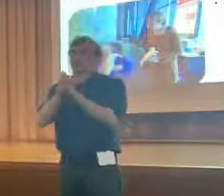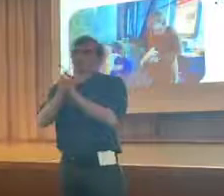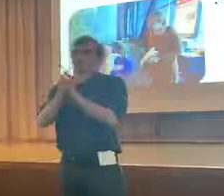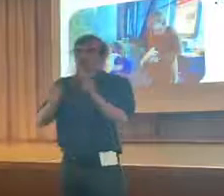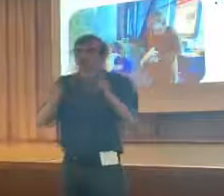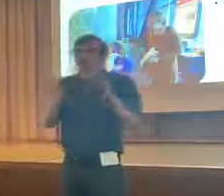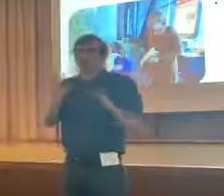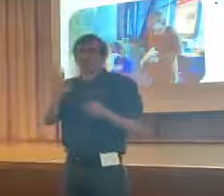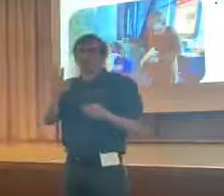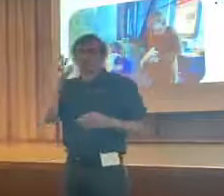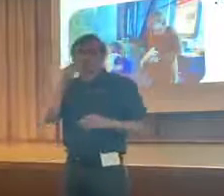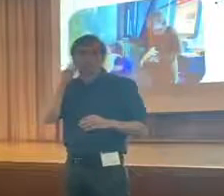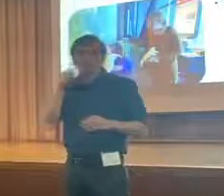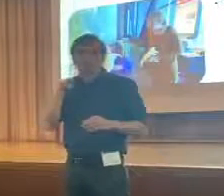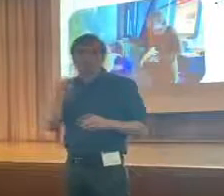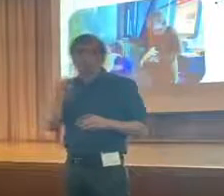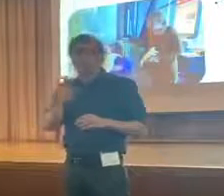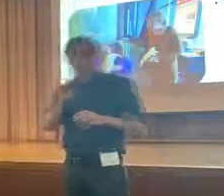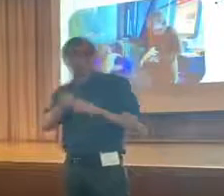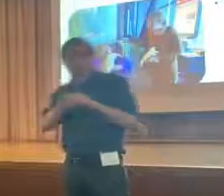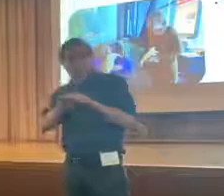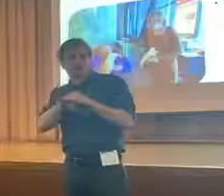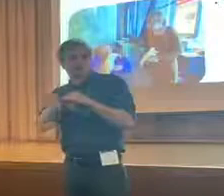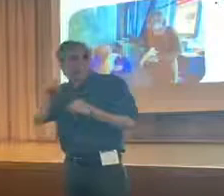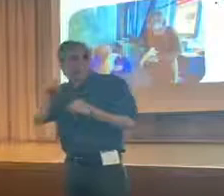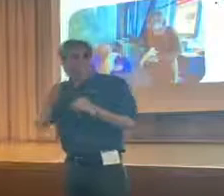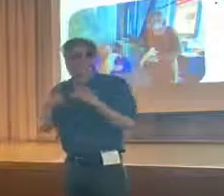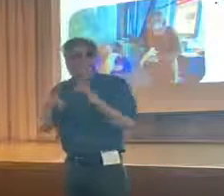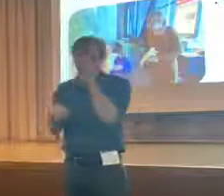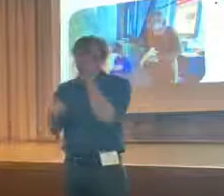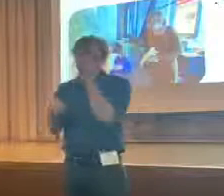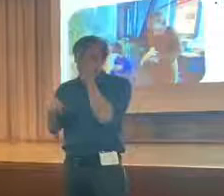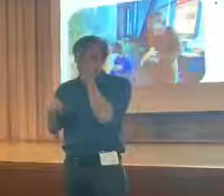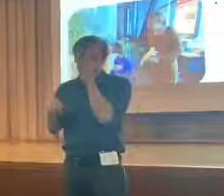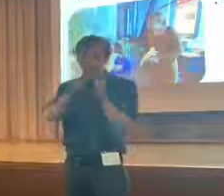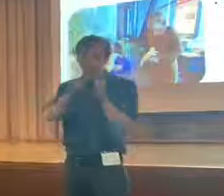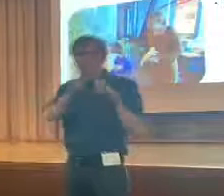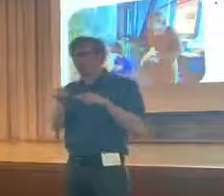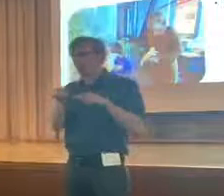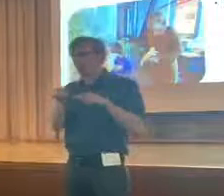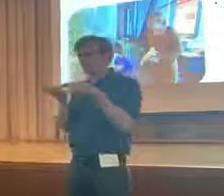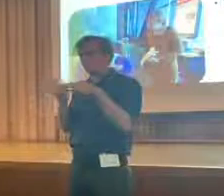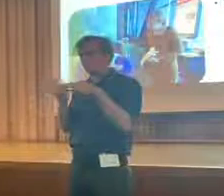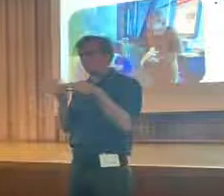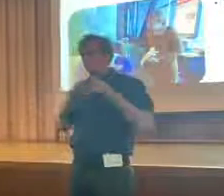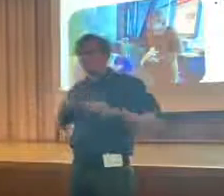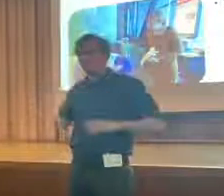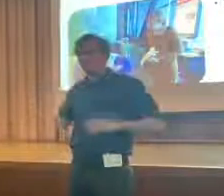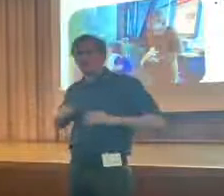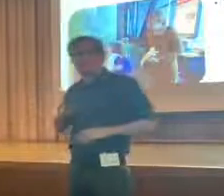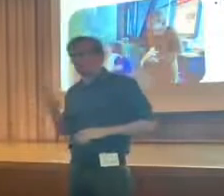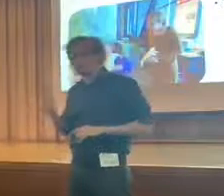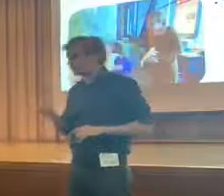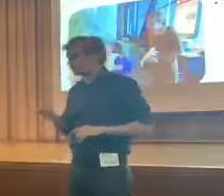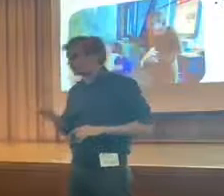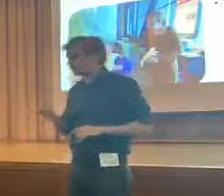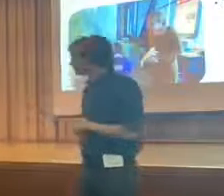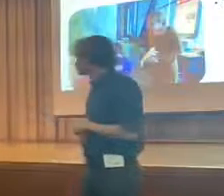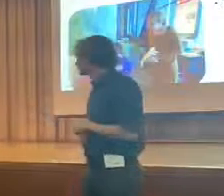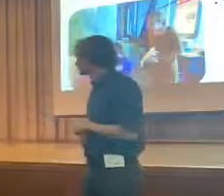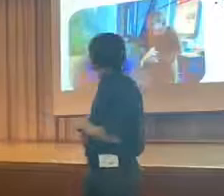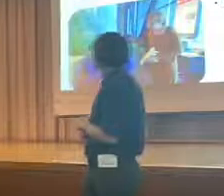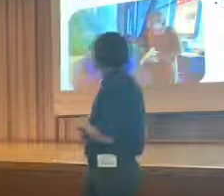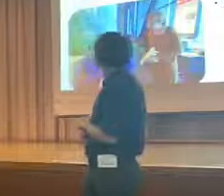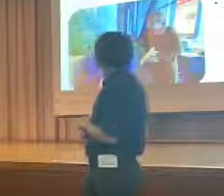blindness, what she needs for accessibility to a lot of our clients. This is her with Emma, a curator at the